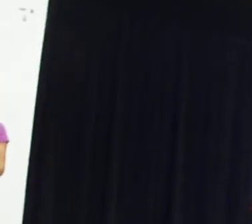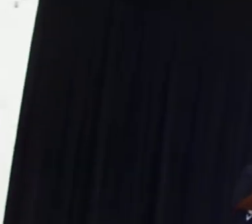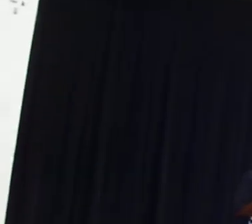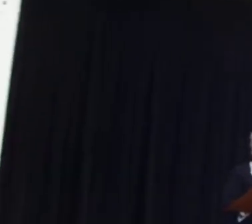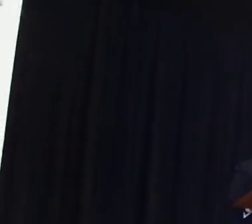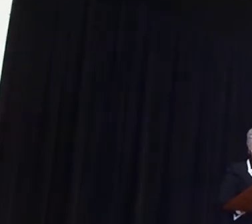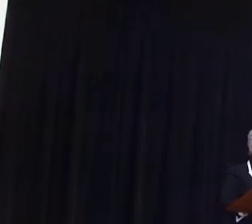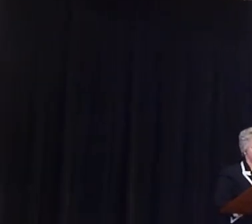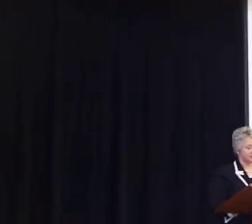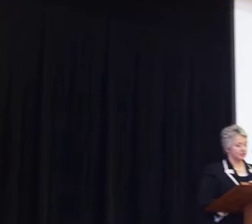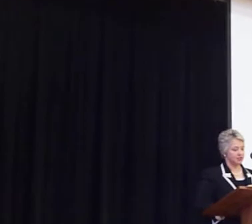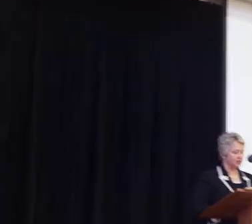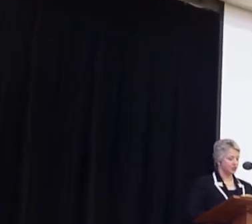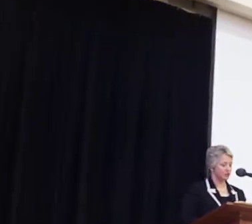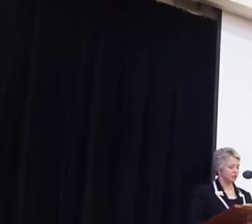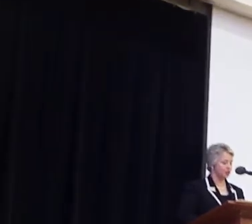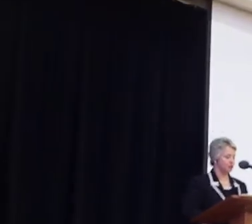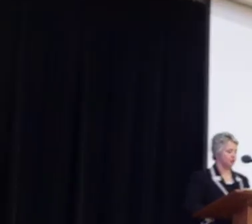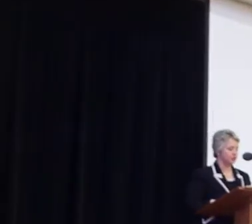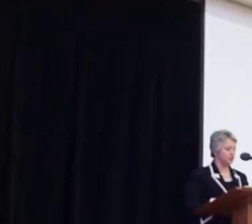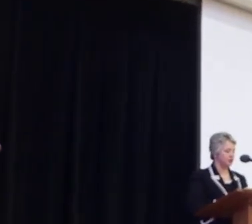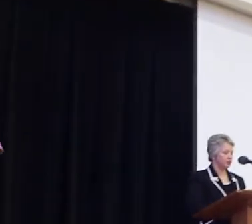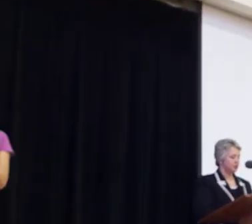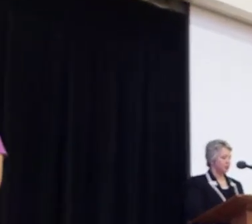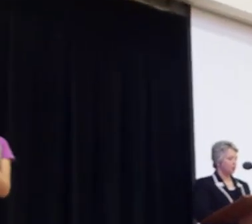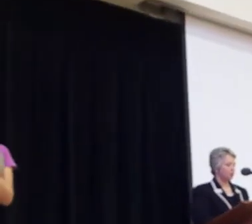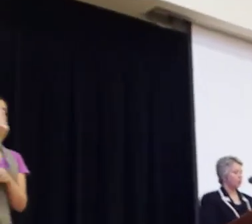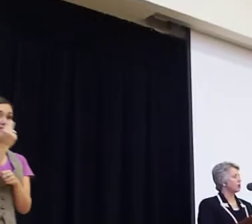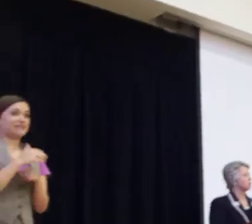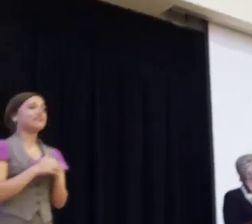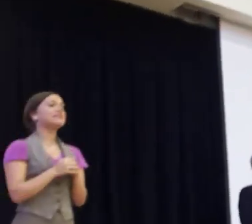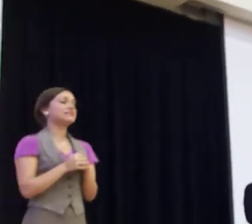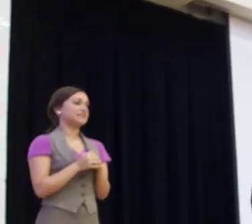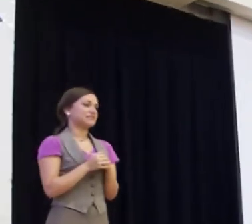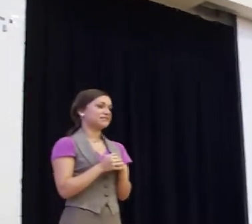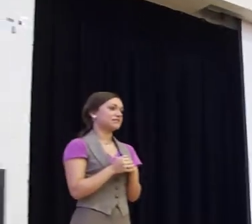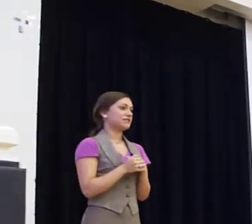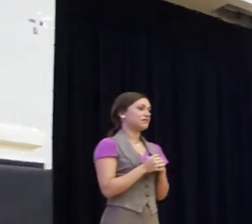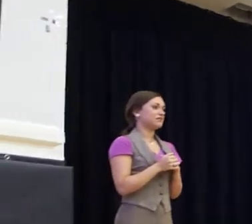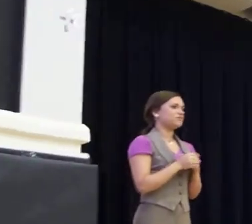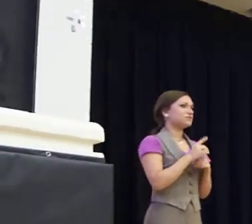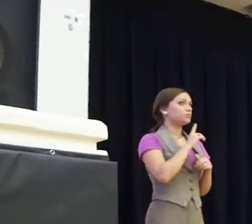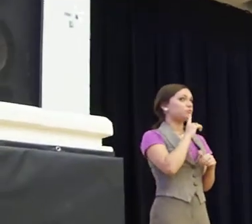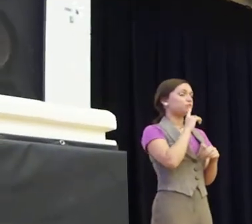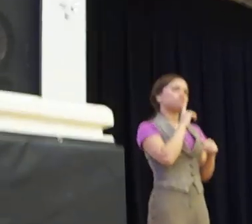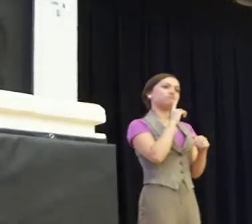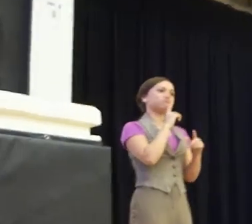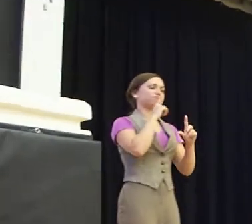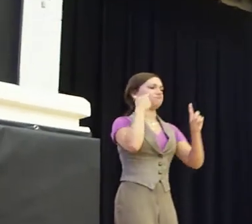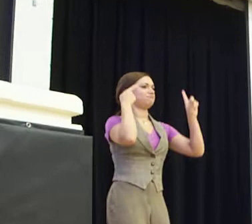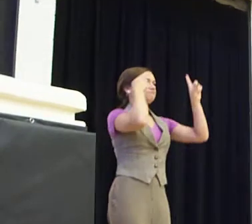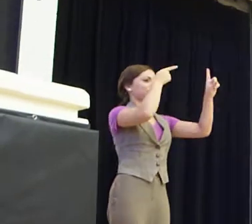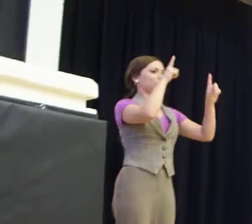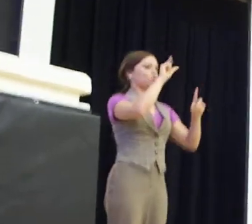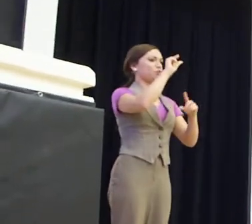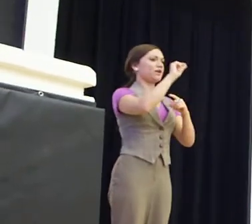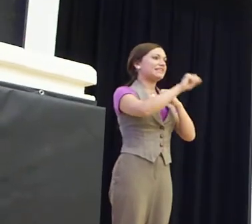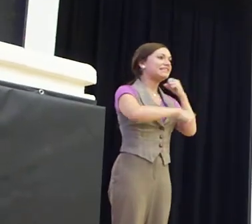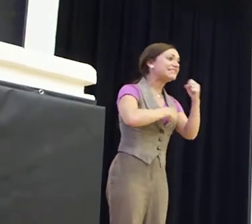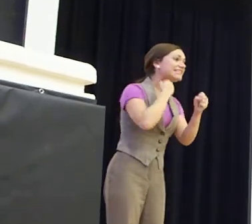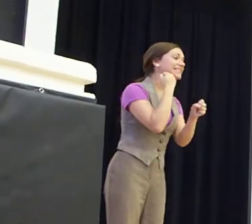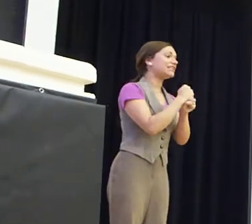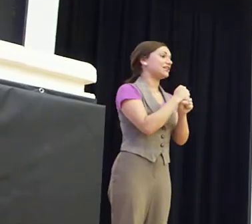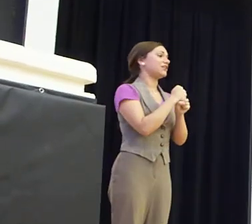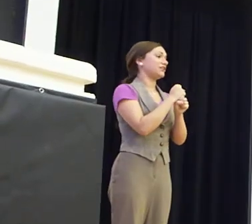This year, or actually this next year, 2013, will mark 20 years since the Mayor's Office for People with